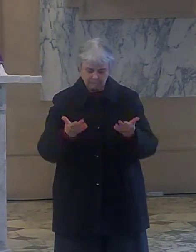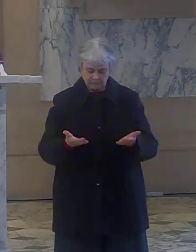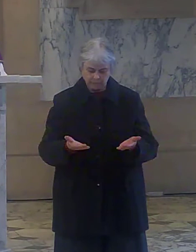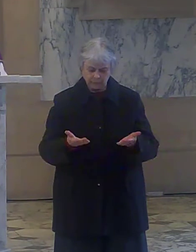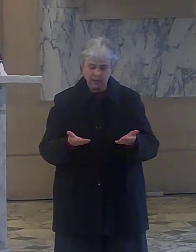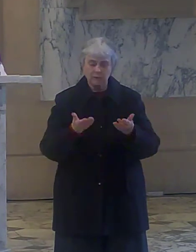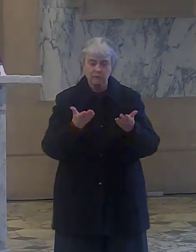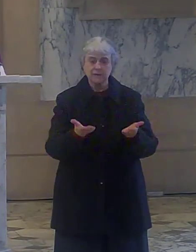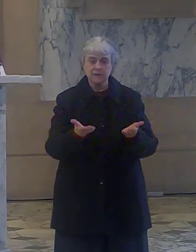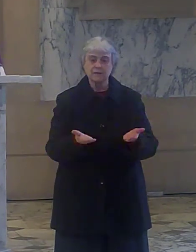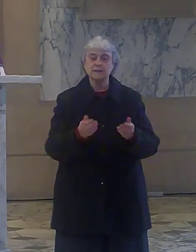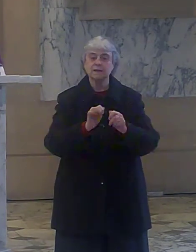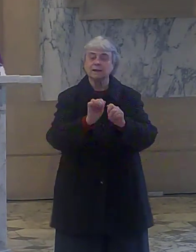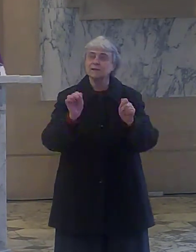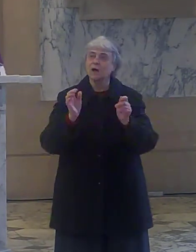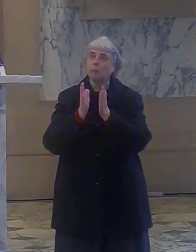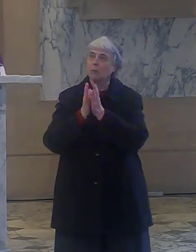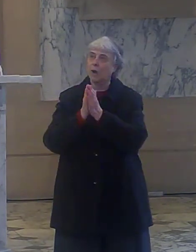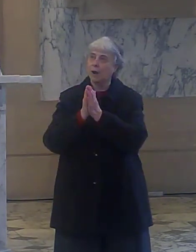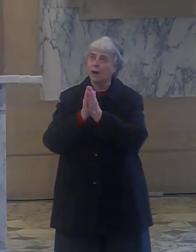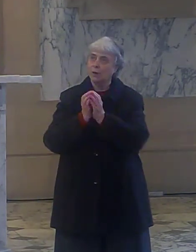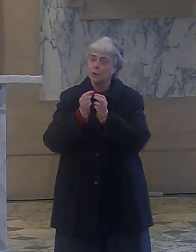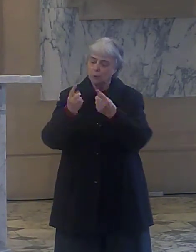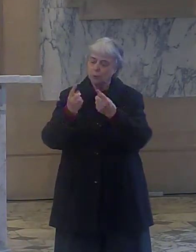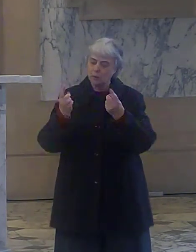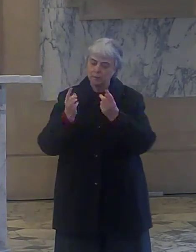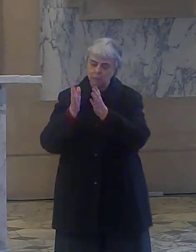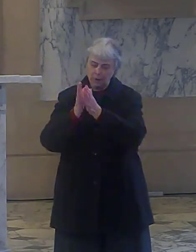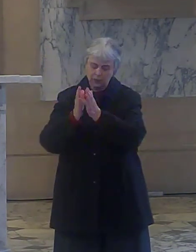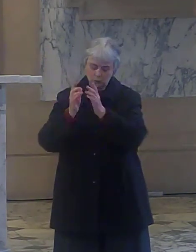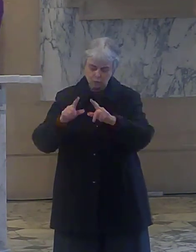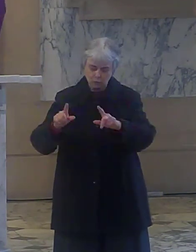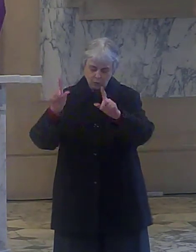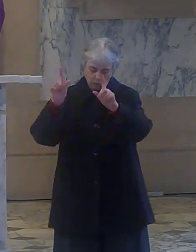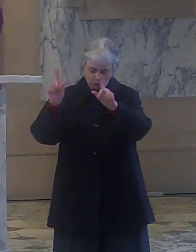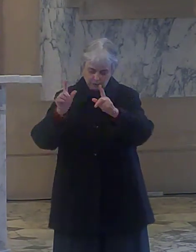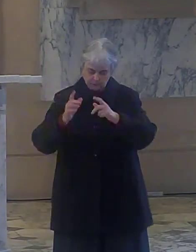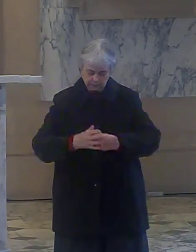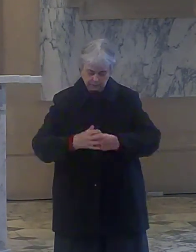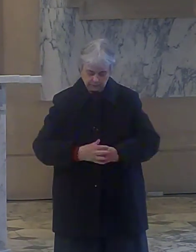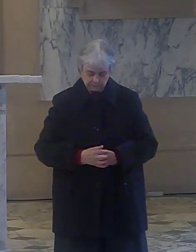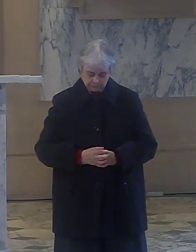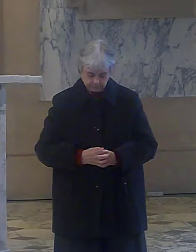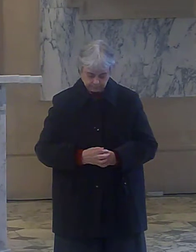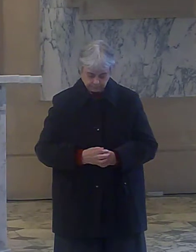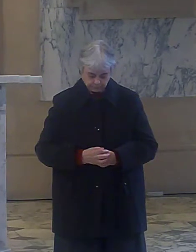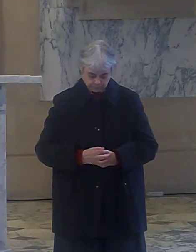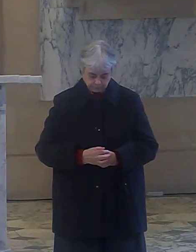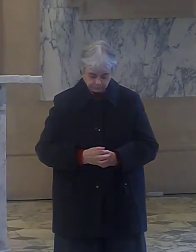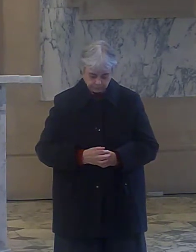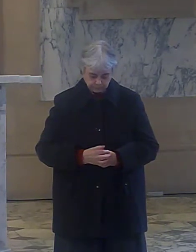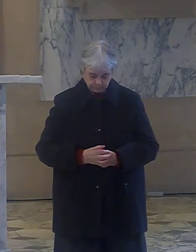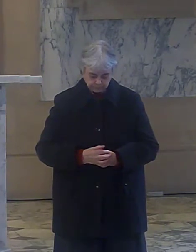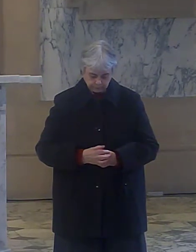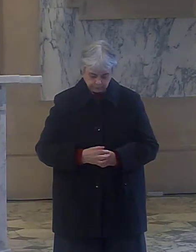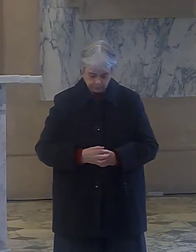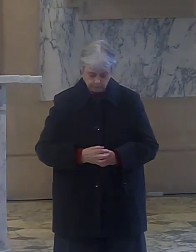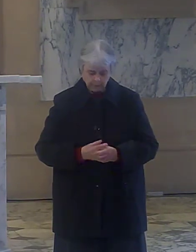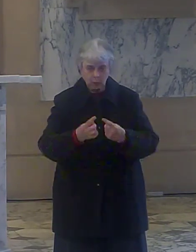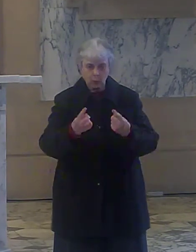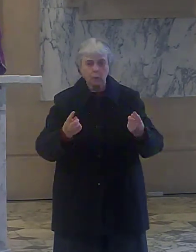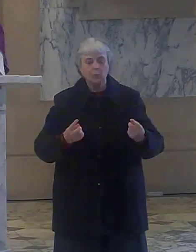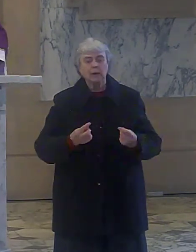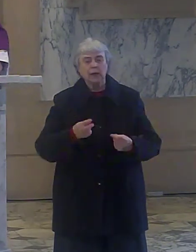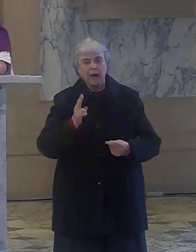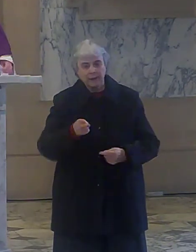this is our prayer we pray to the lord we once again